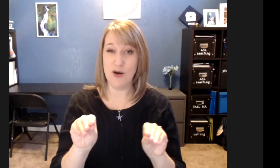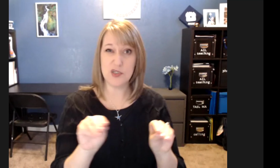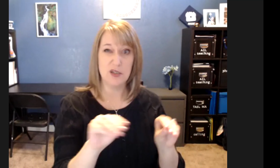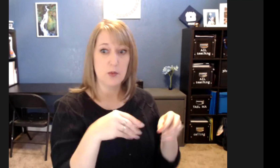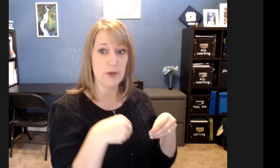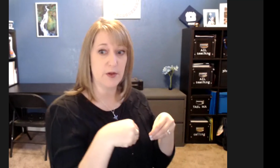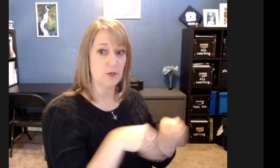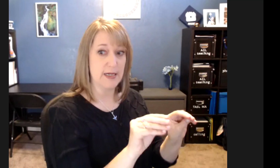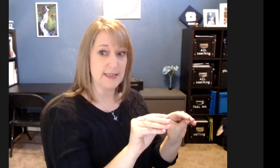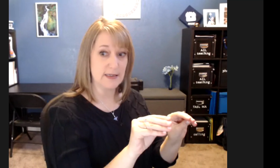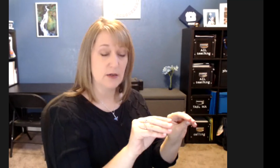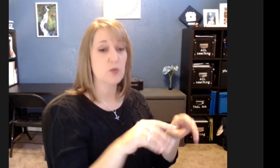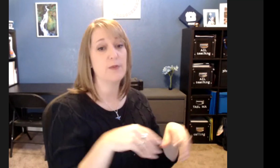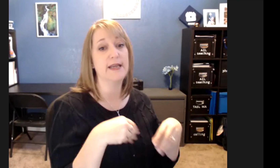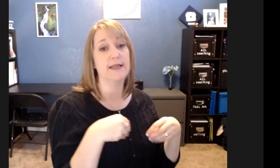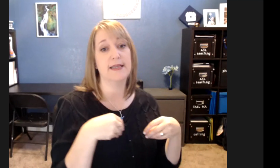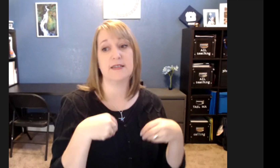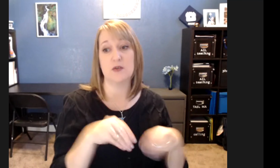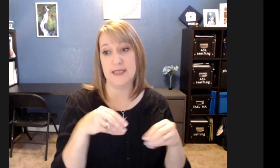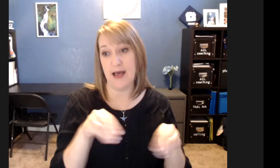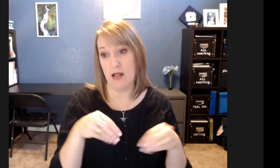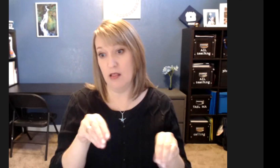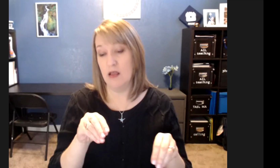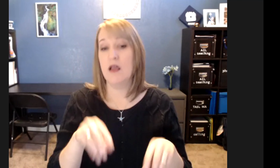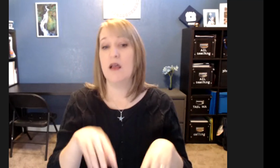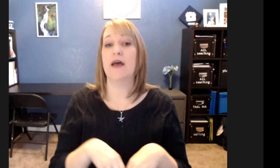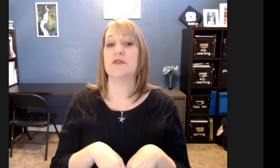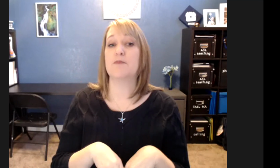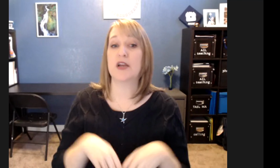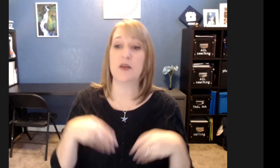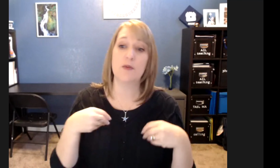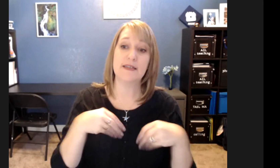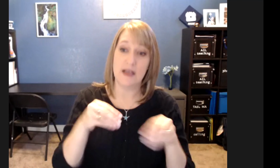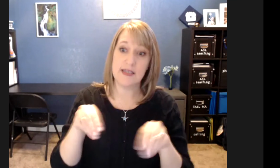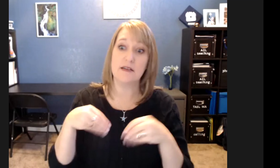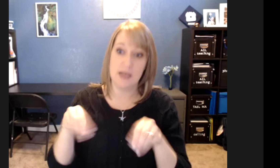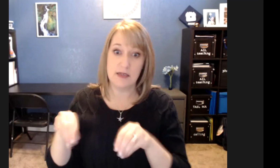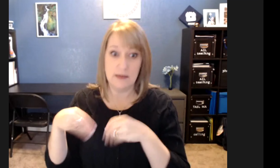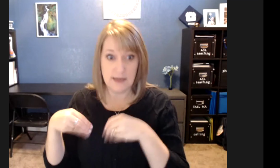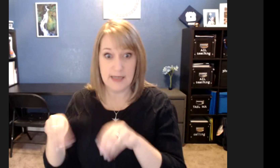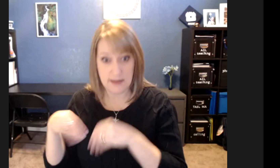out with your wrists repeatedly. So sell, and then marketing would be sell, sell, sell, sell, sell, sell,